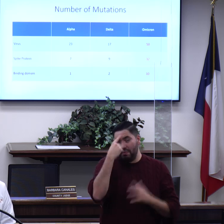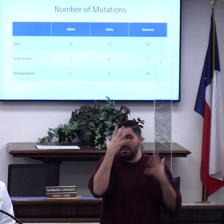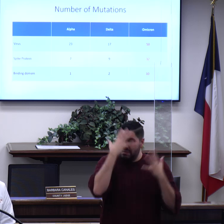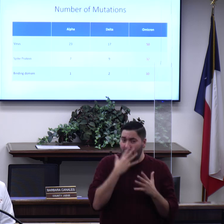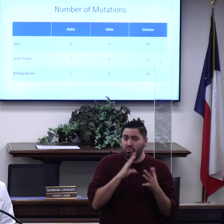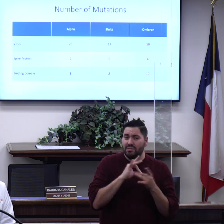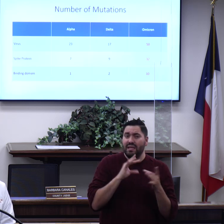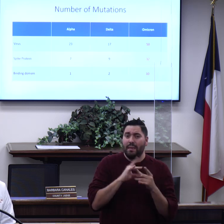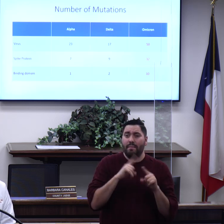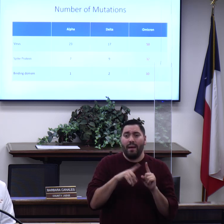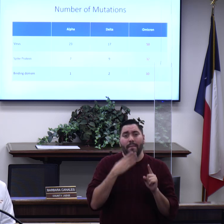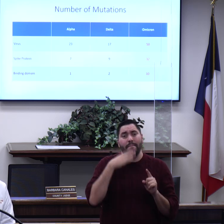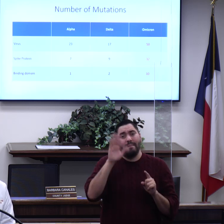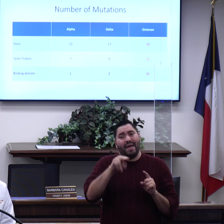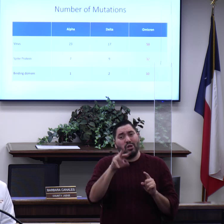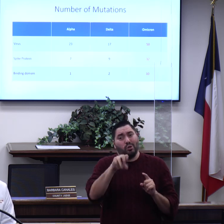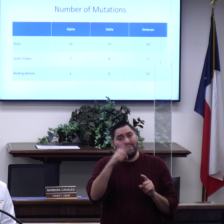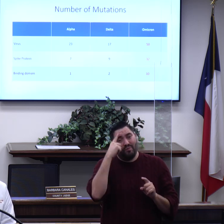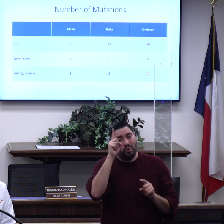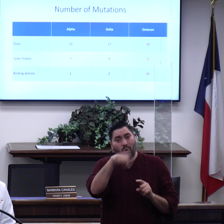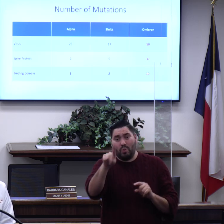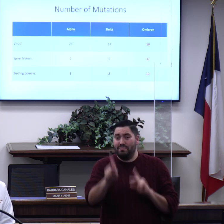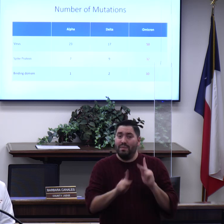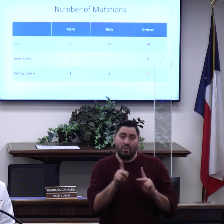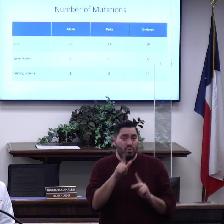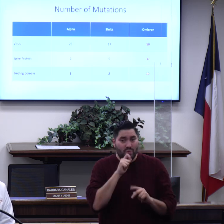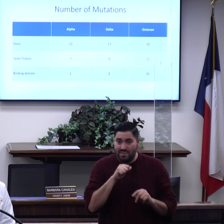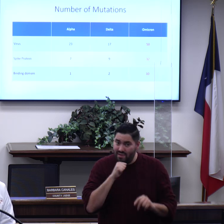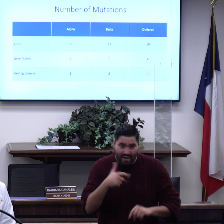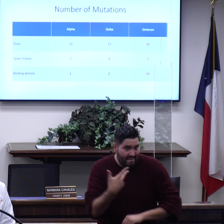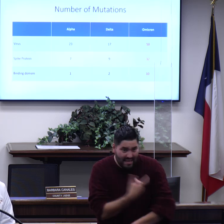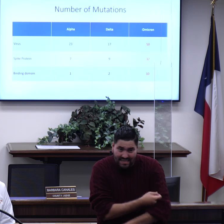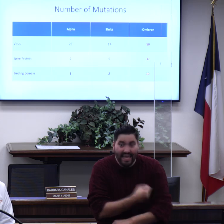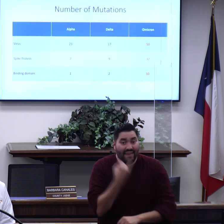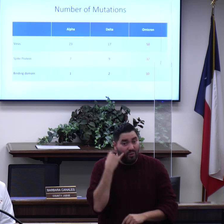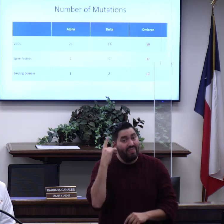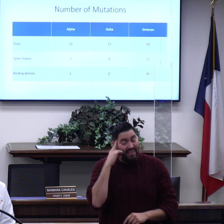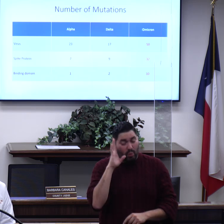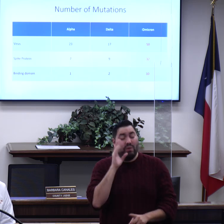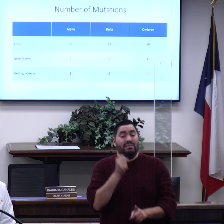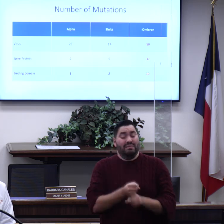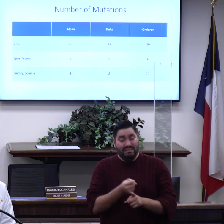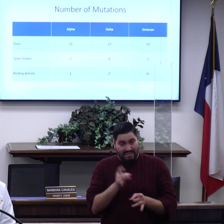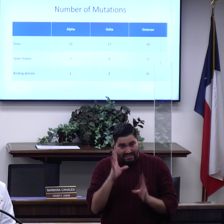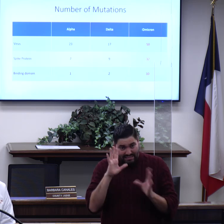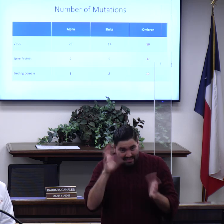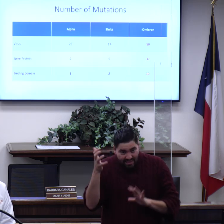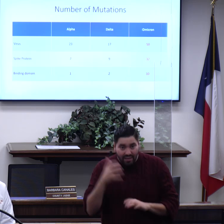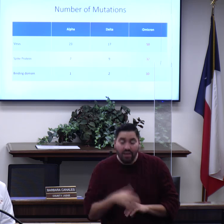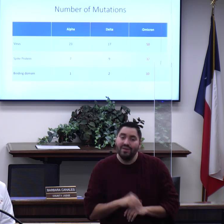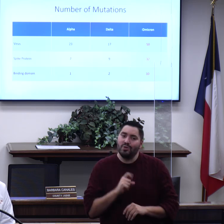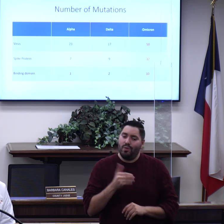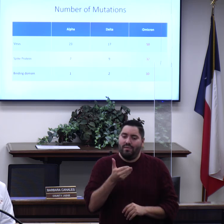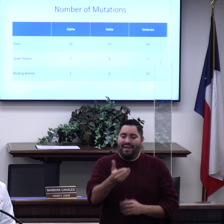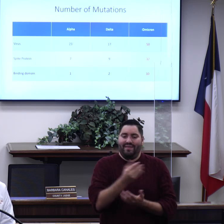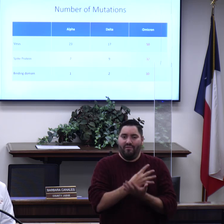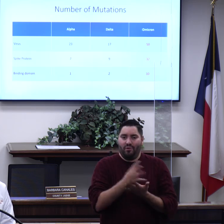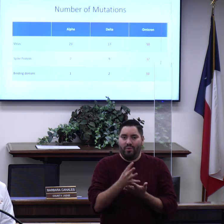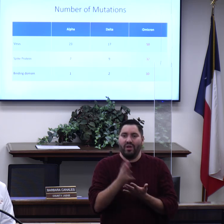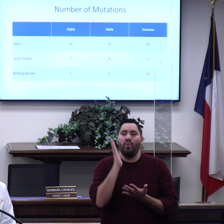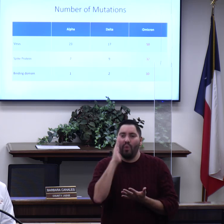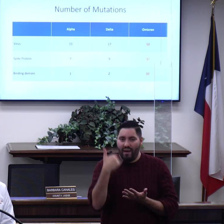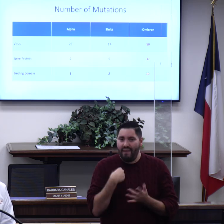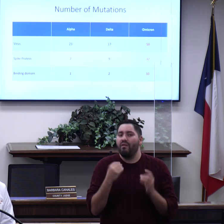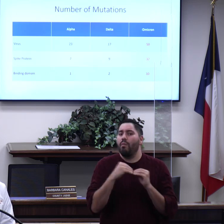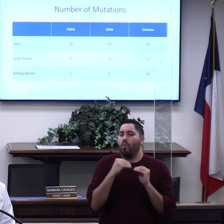it's a bad news for the unvaccinated if it turns out to be what we think it is. So in the next 4 weeks, we'll have more